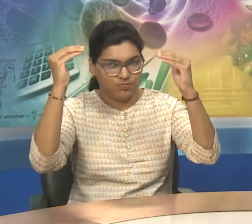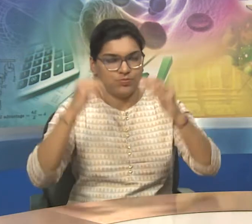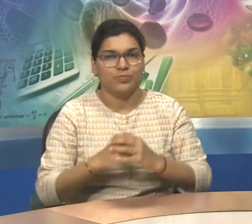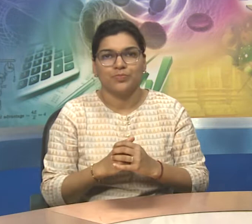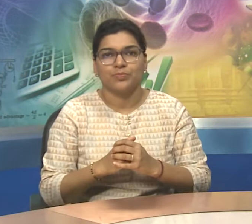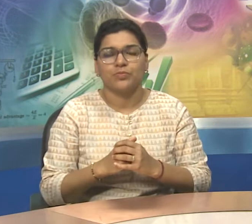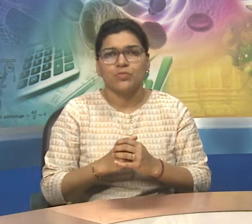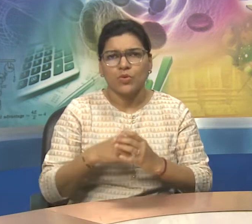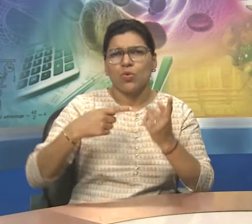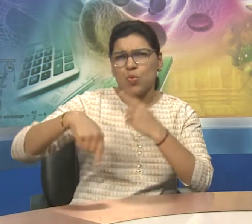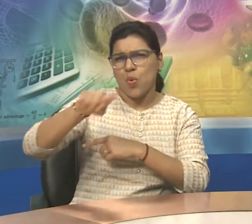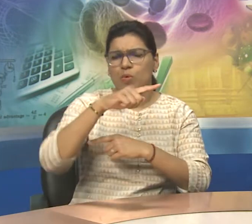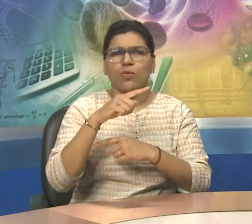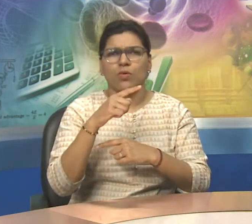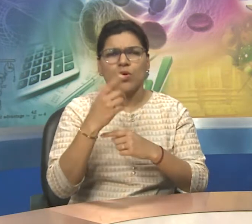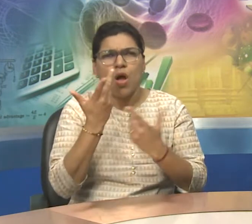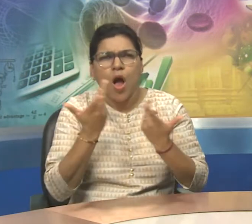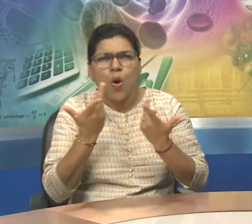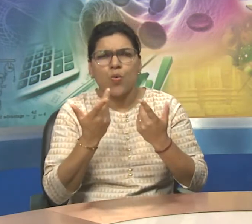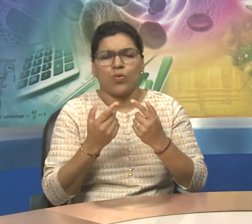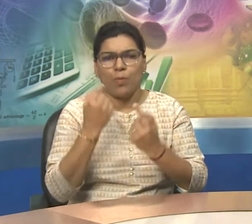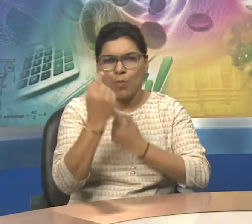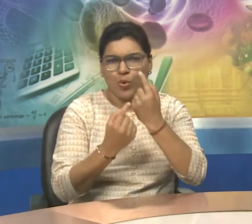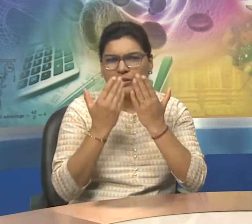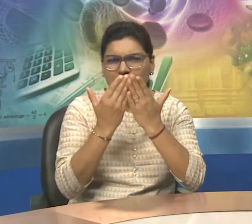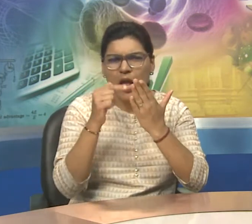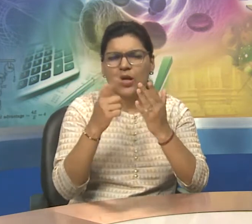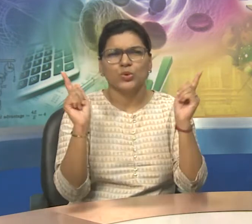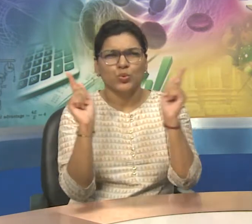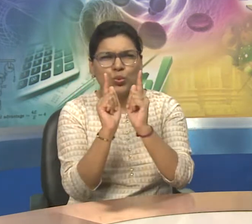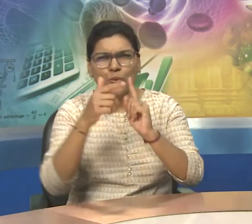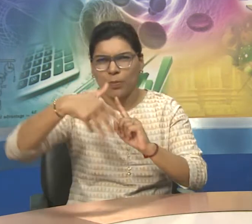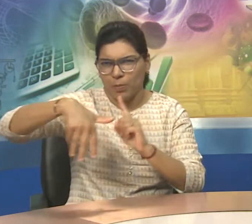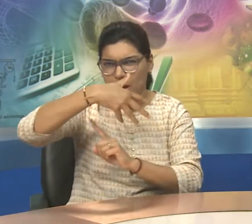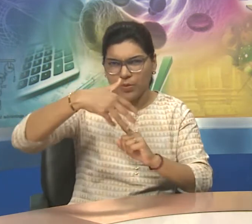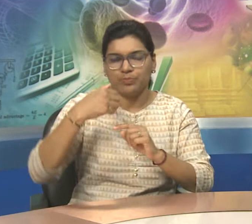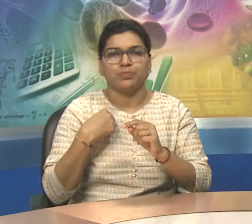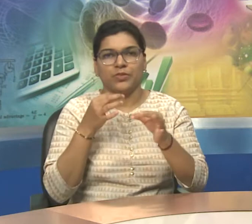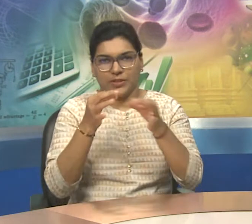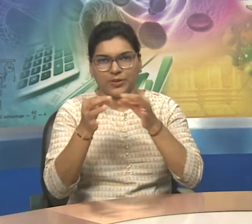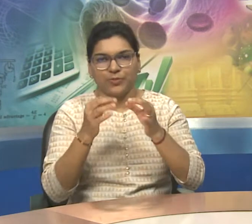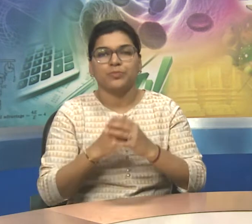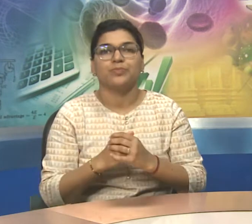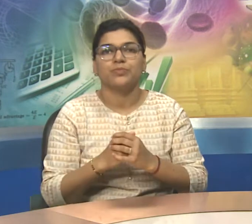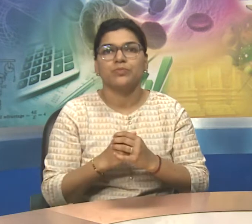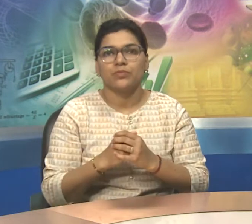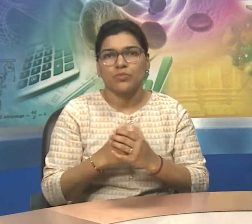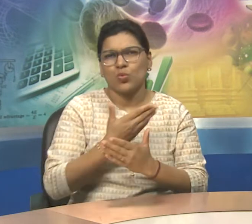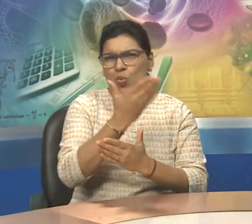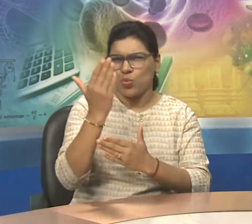The name of the lesson is Meaning and Scope of Political Science. Let me